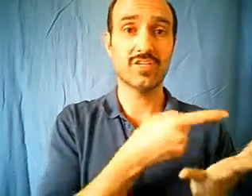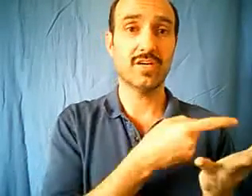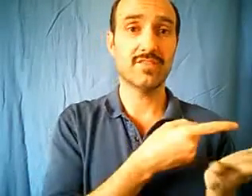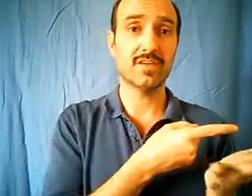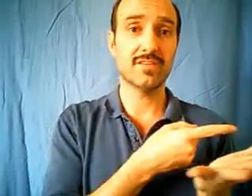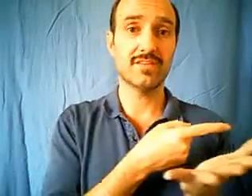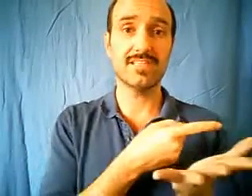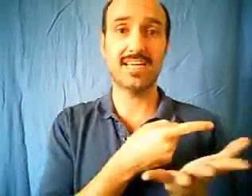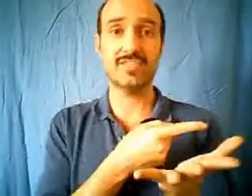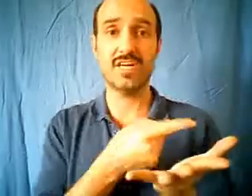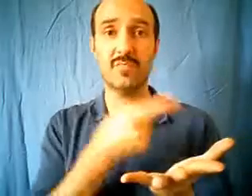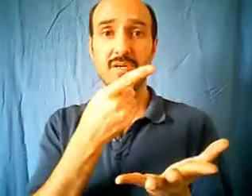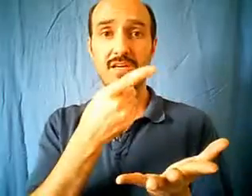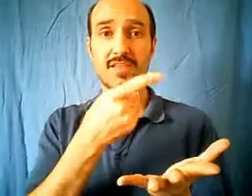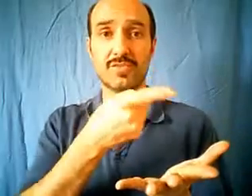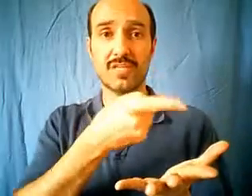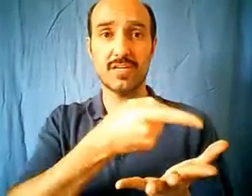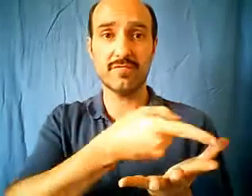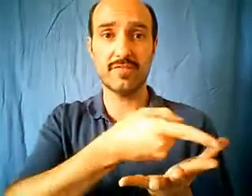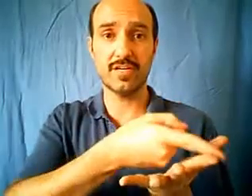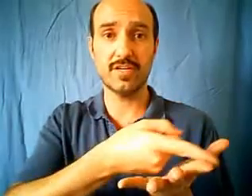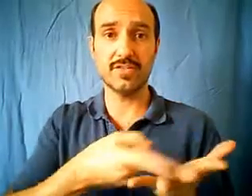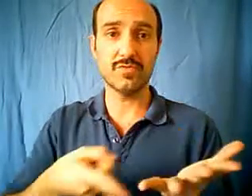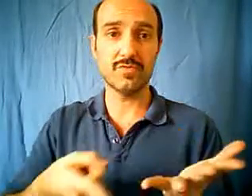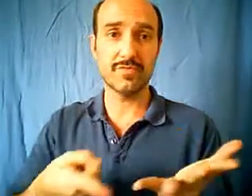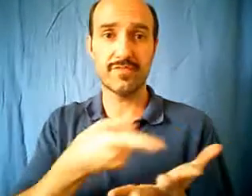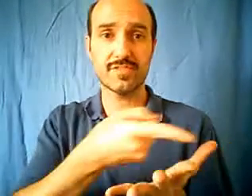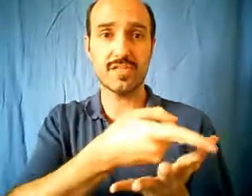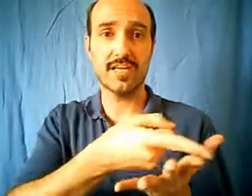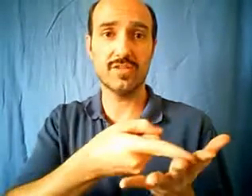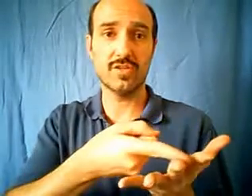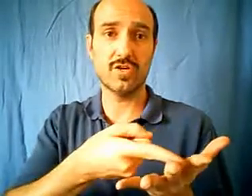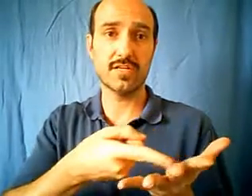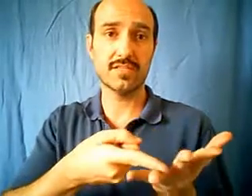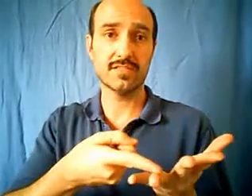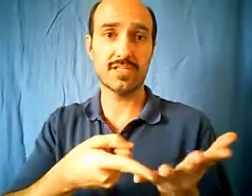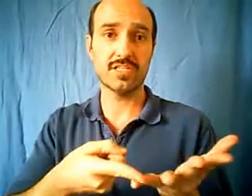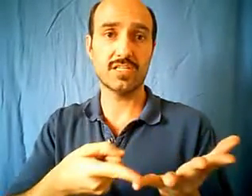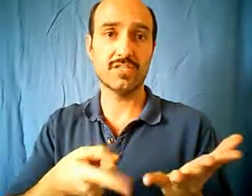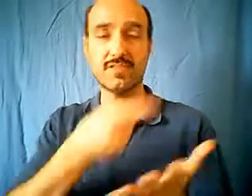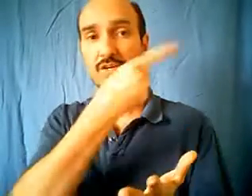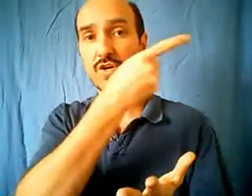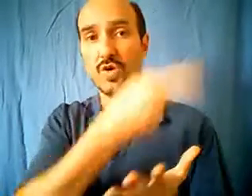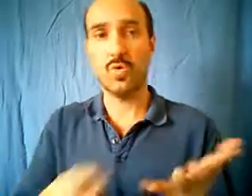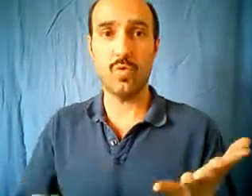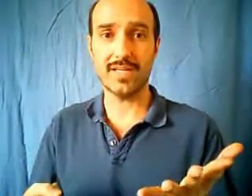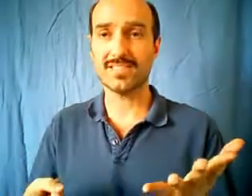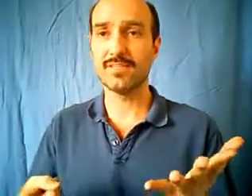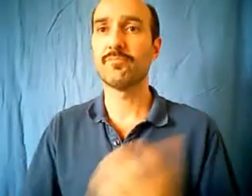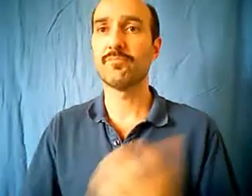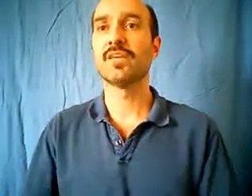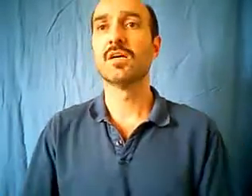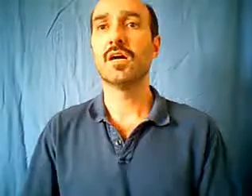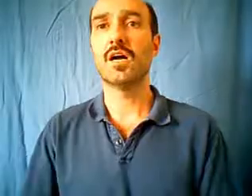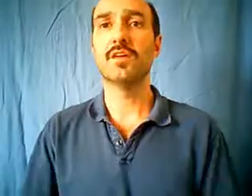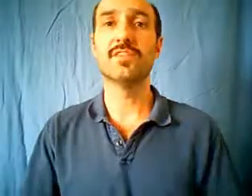have this hand shape, and then you take your finger and you slide it along, touching each finger, what. The